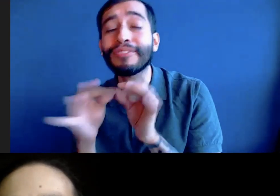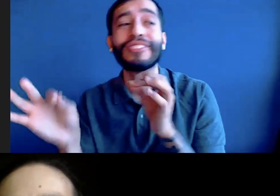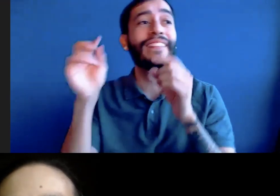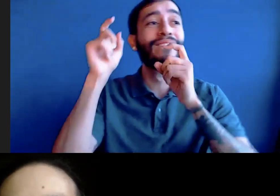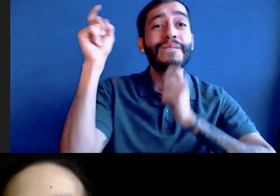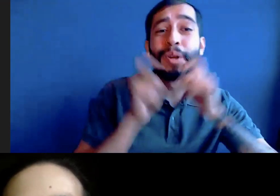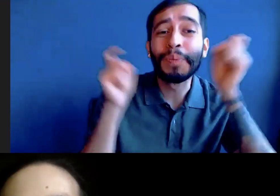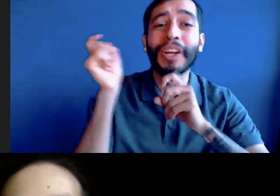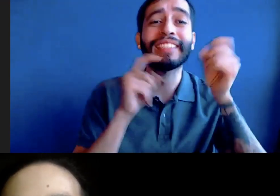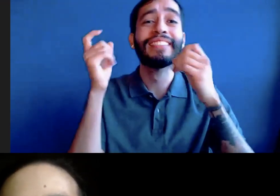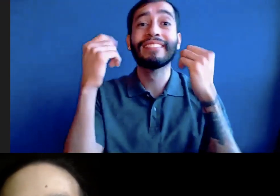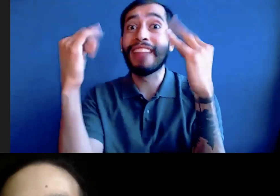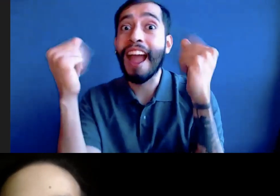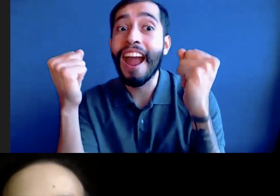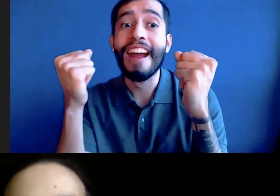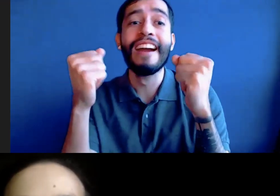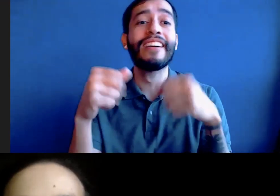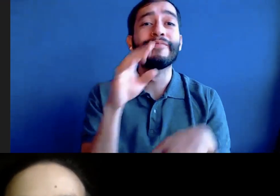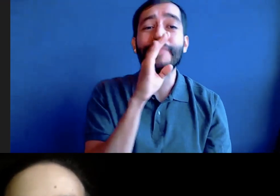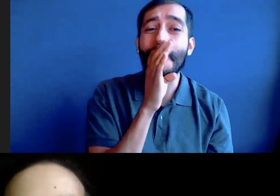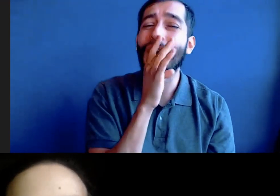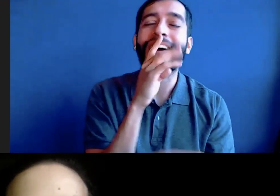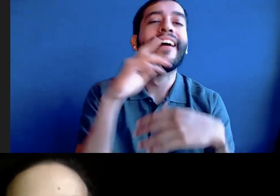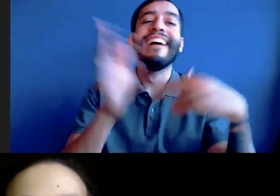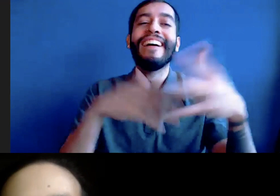is just a wonderful example of